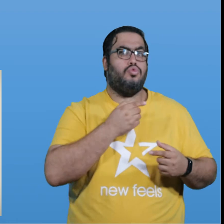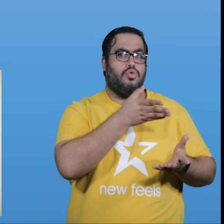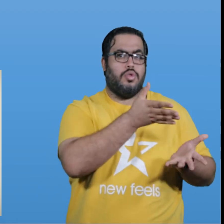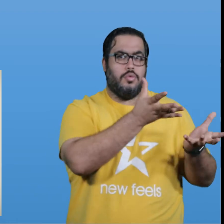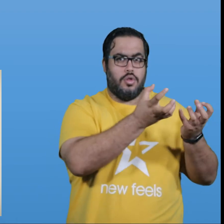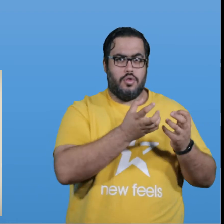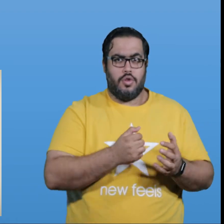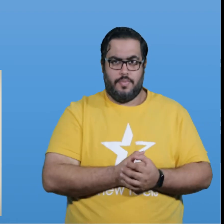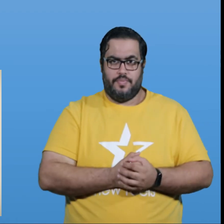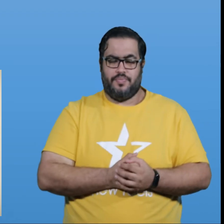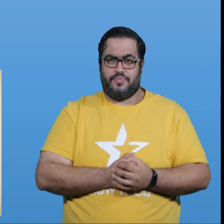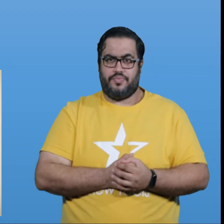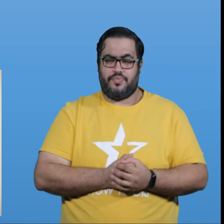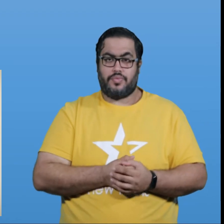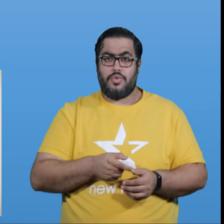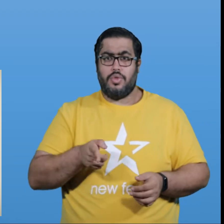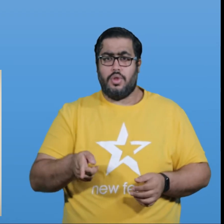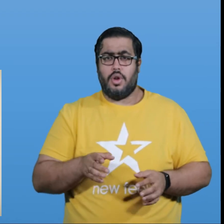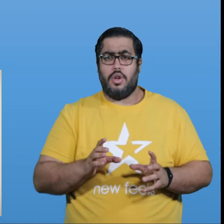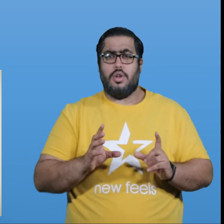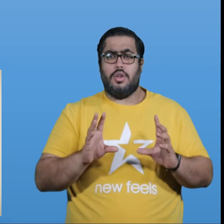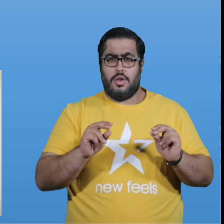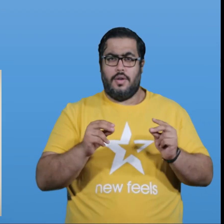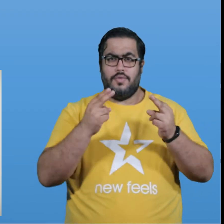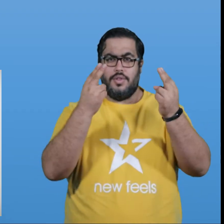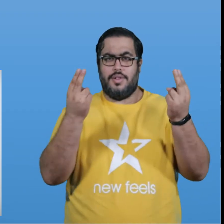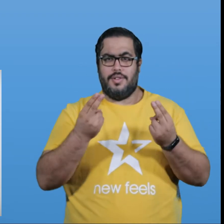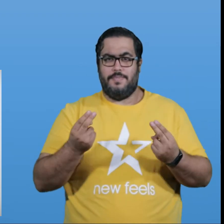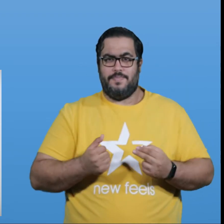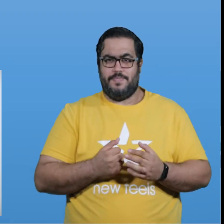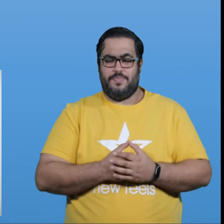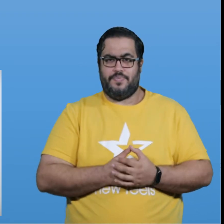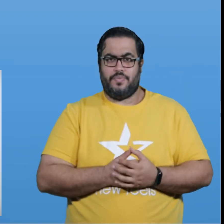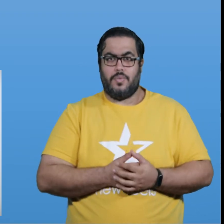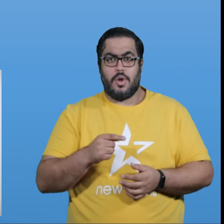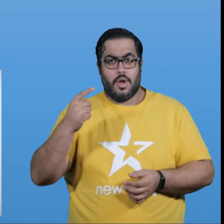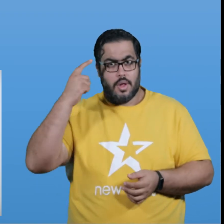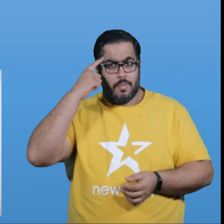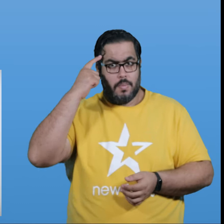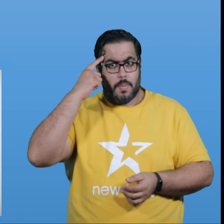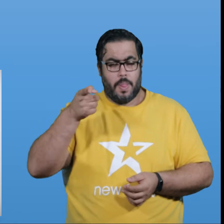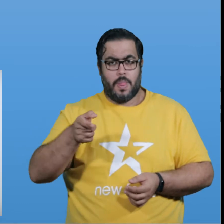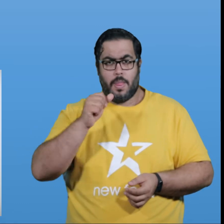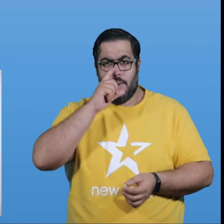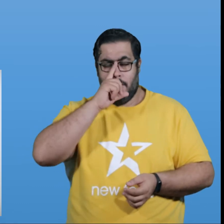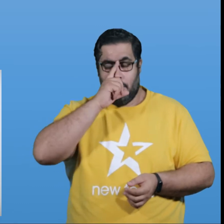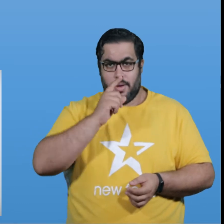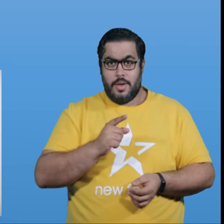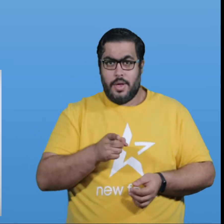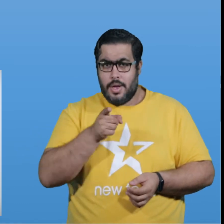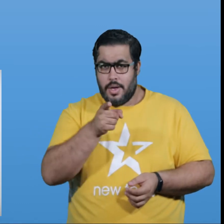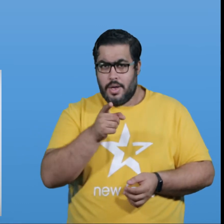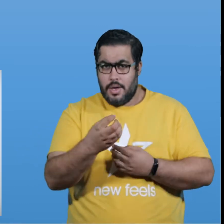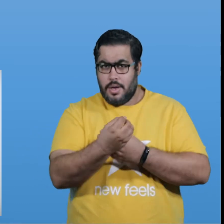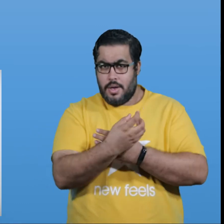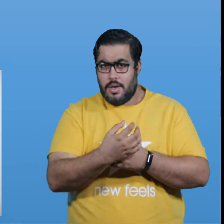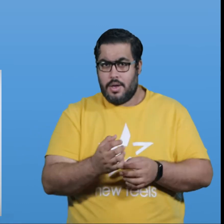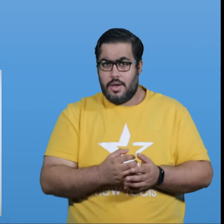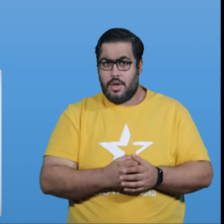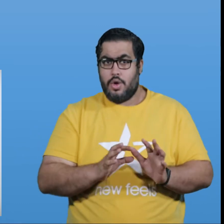further the culture of peace and respect? So, for example, the best way to show or to further the culture